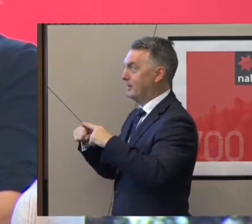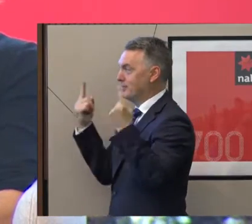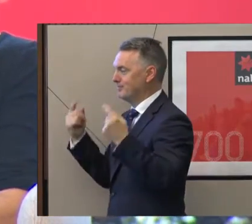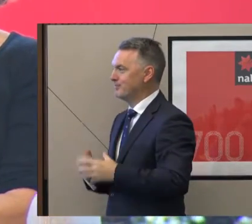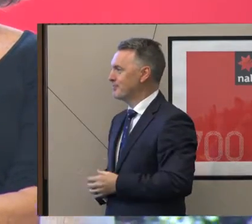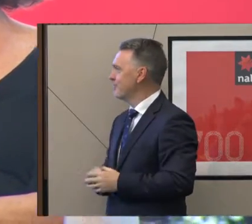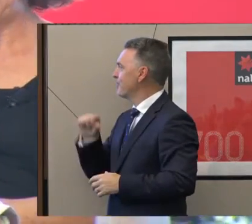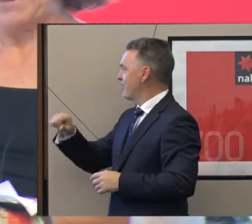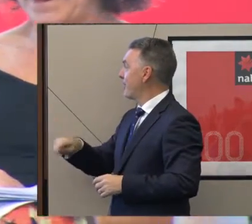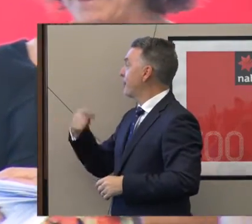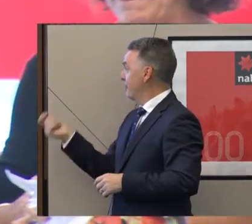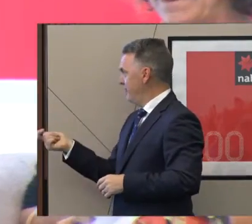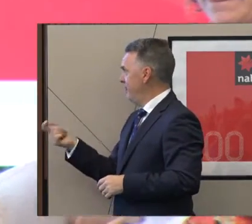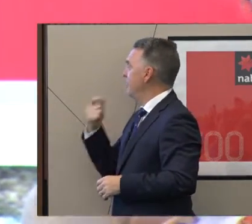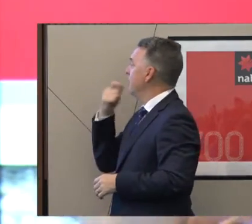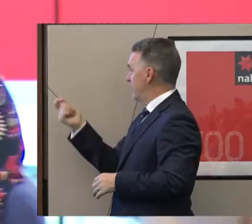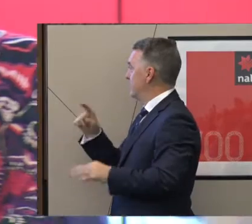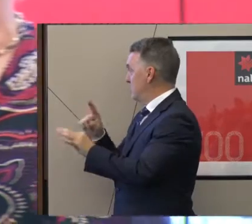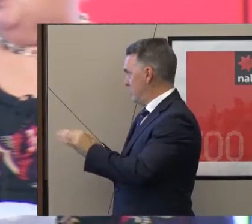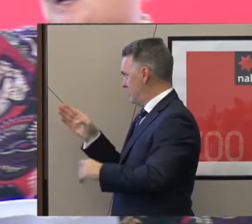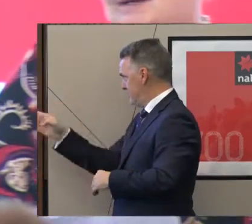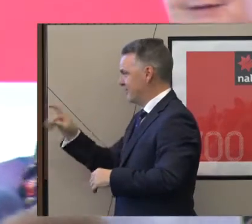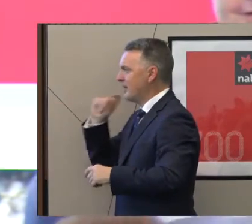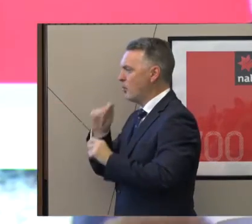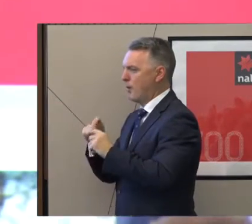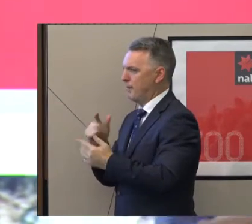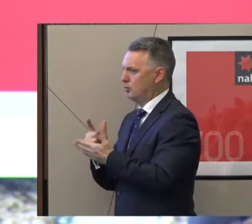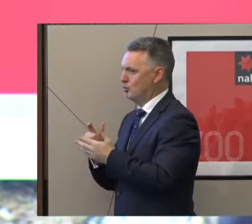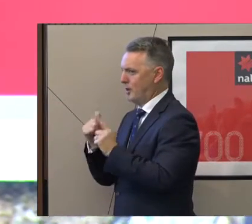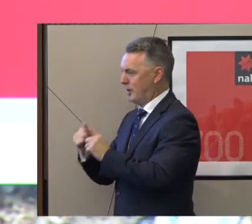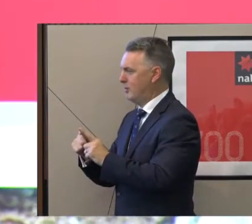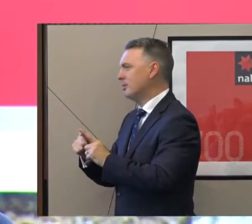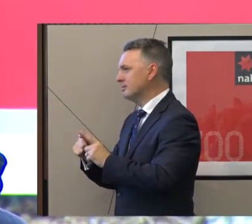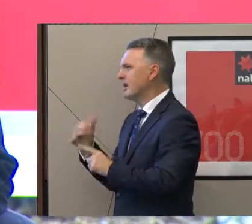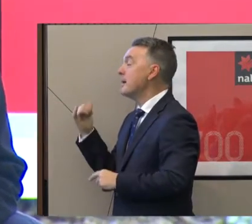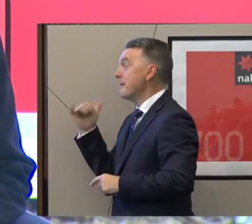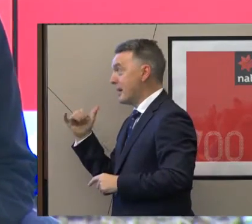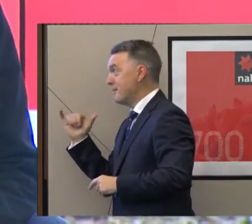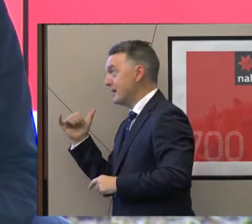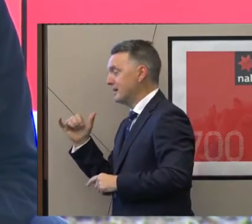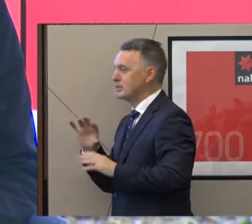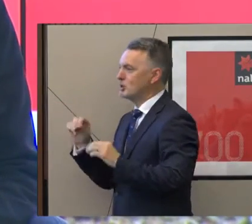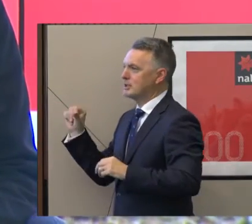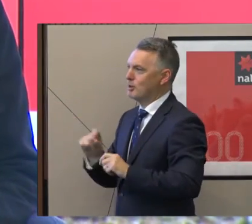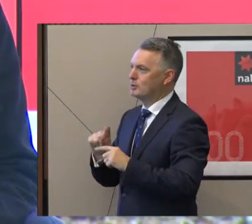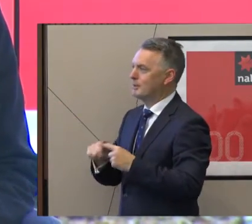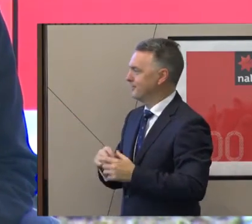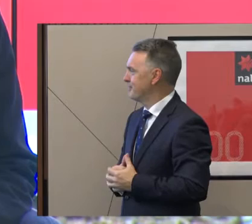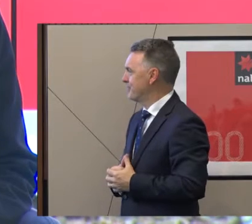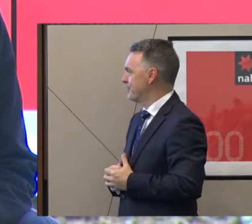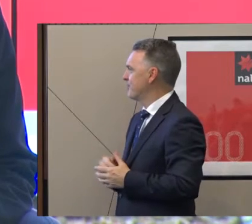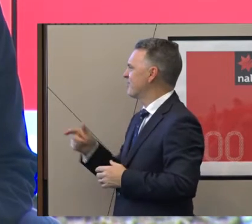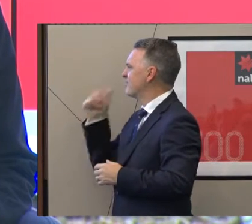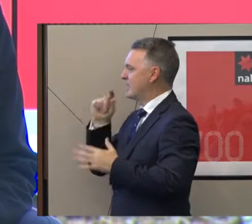you. So now I'd like a question for you, Kate. It's not going to be too hard. Well, it might be, but it's not supposed to be, Catherine. We've had the